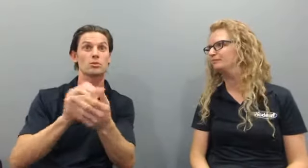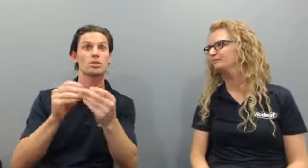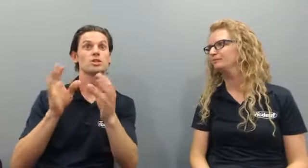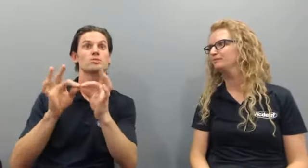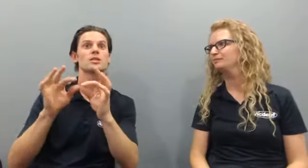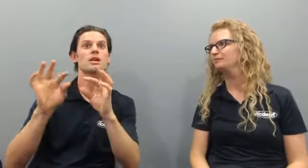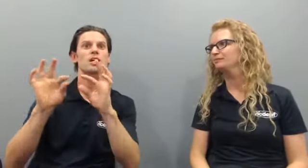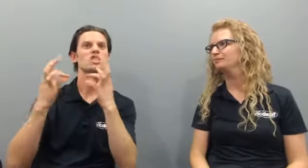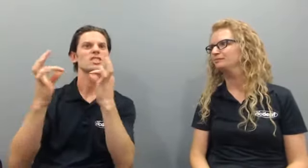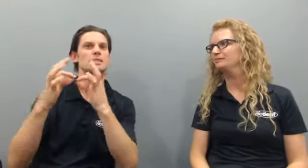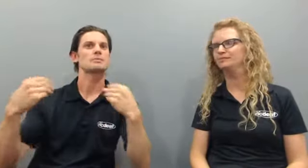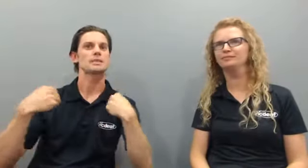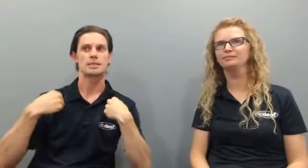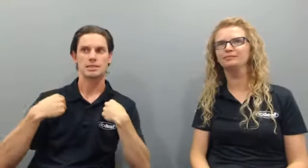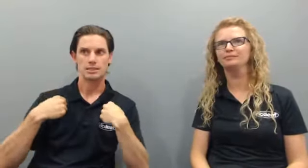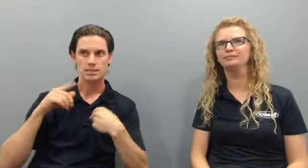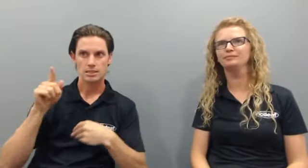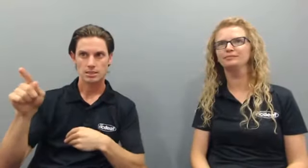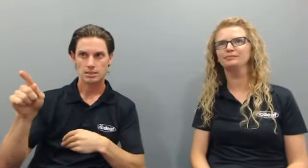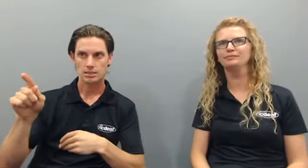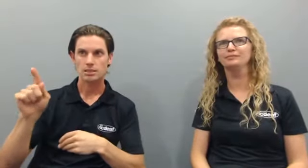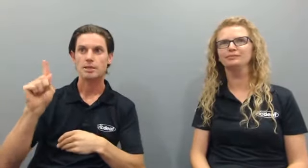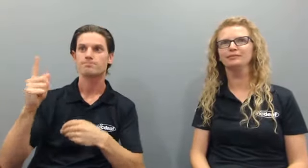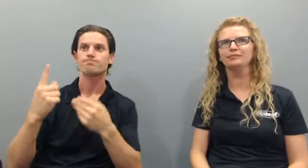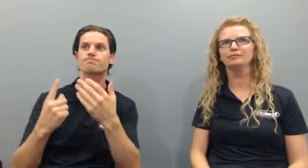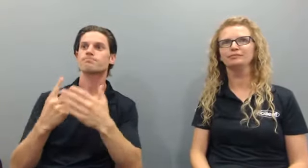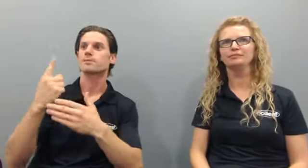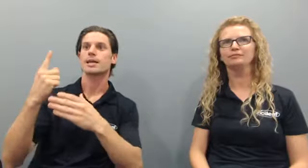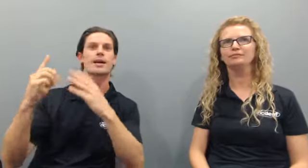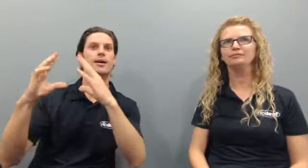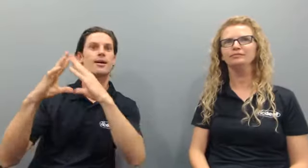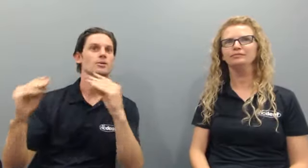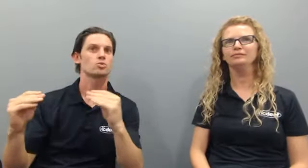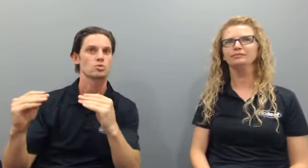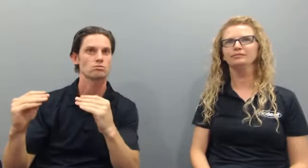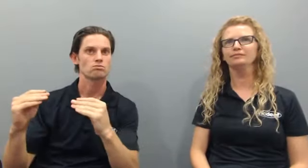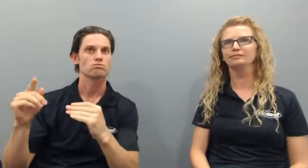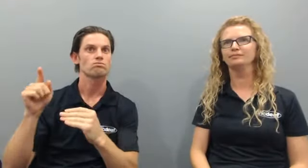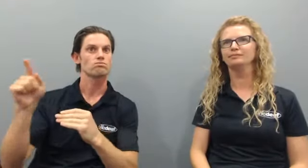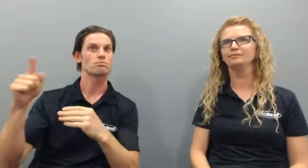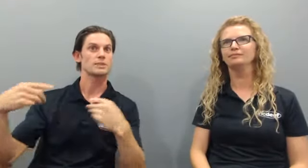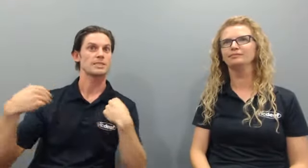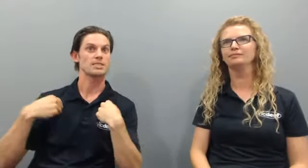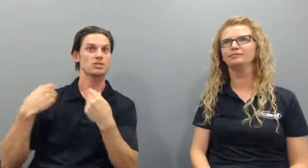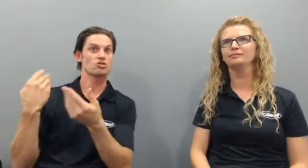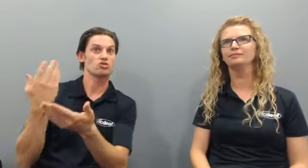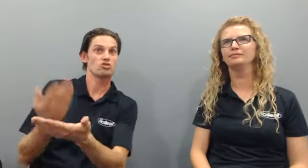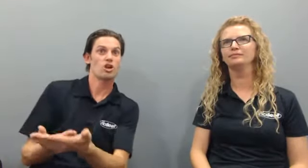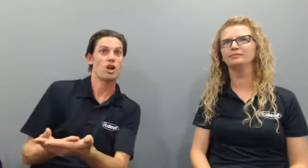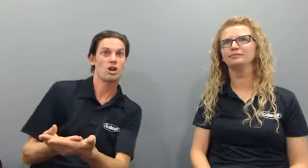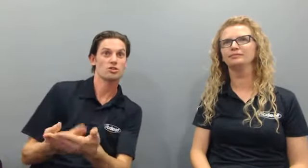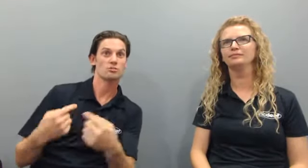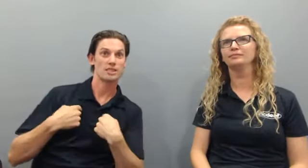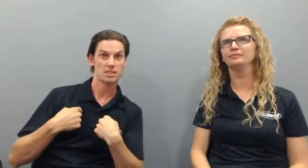So another question here is, if I book with an interpreting agency and it's cancelled, does the agency